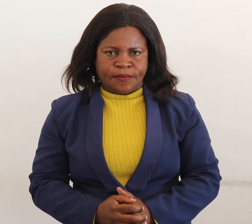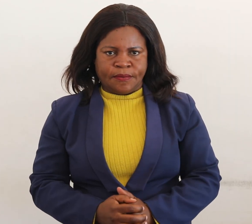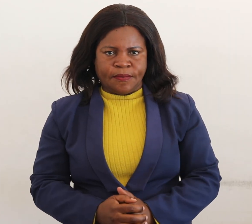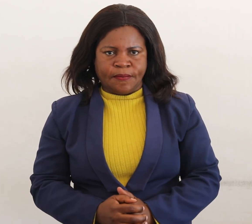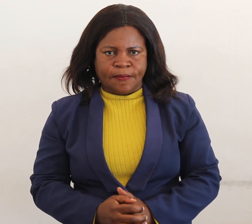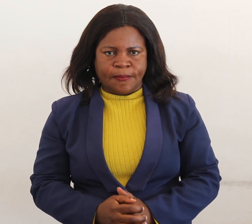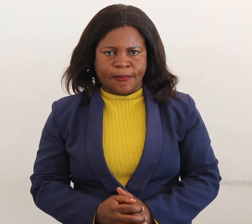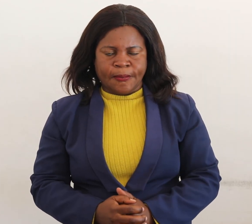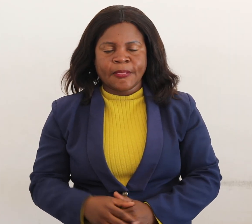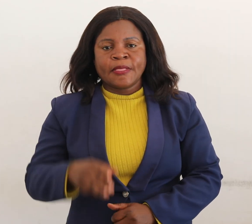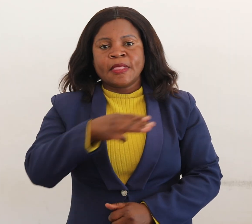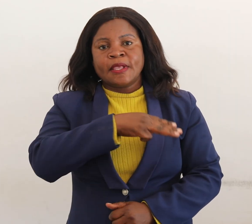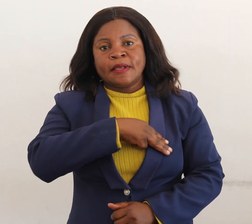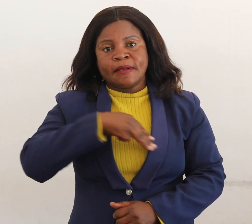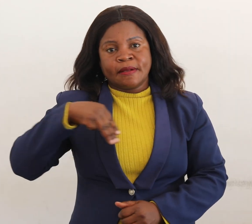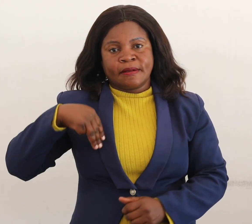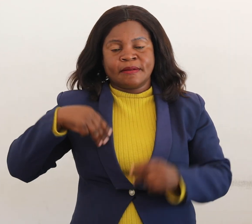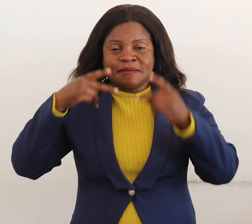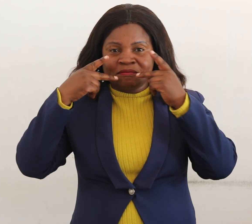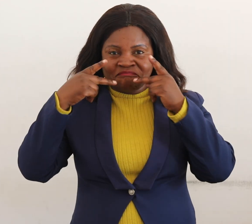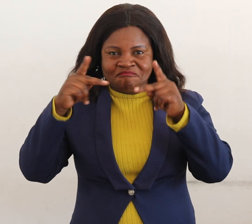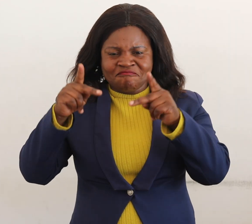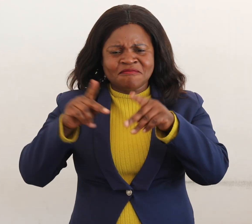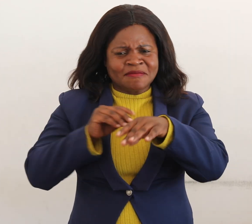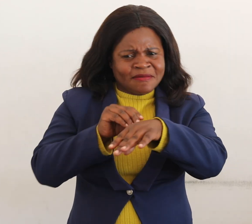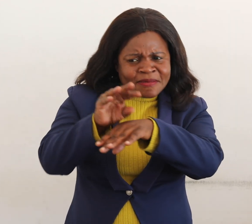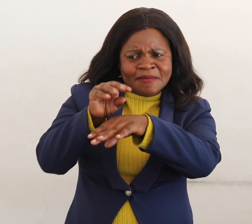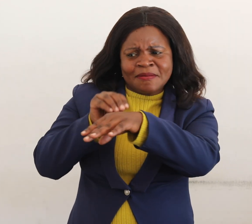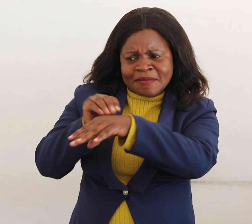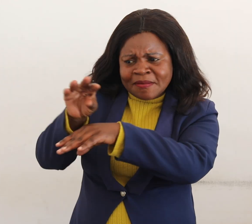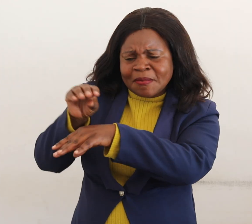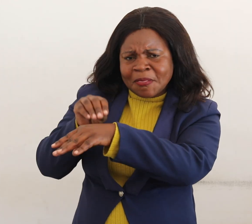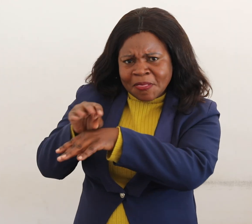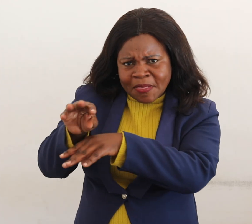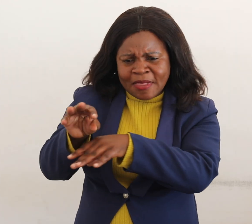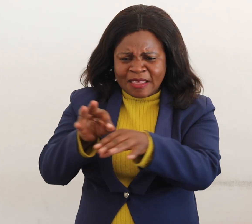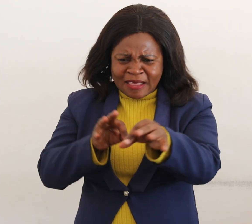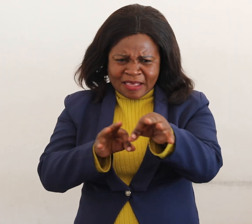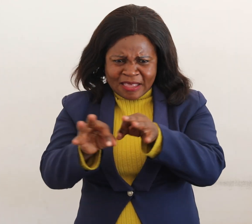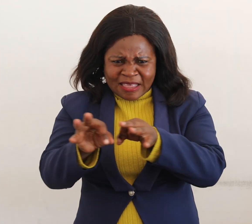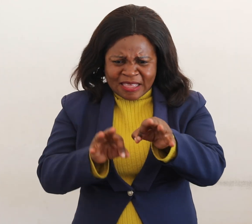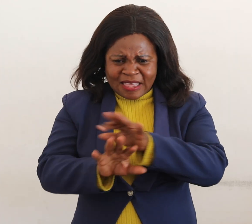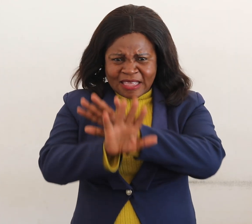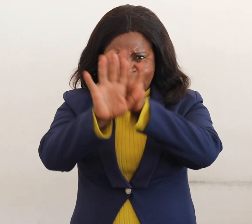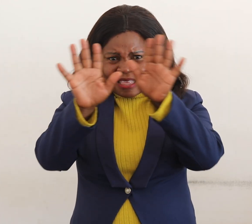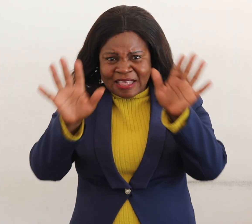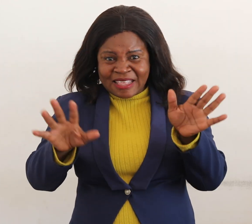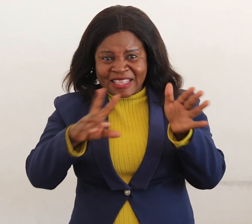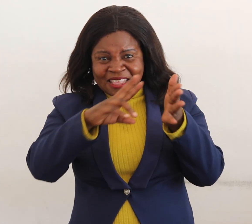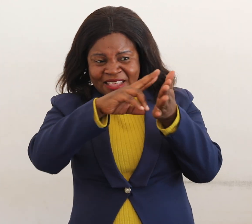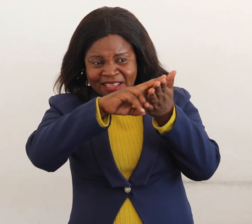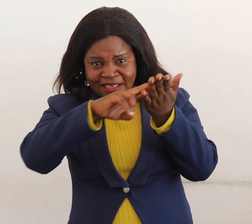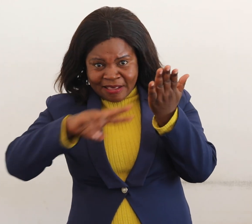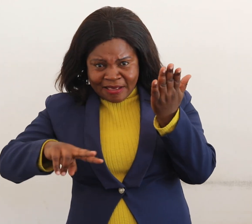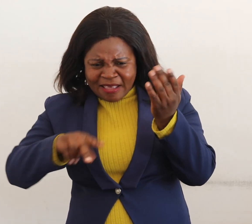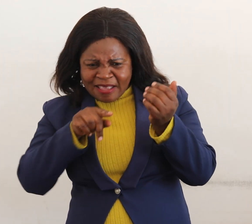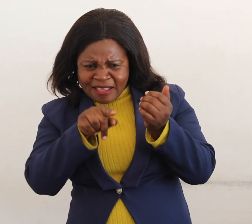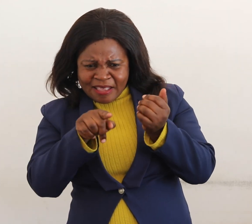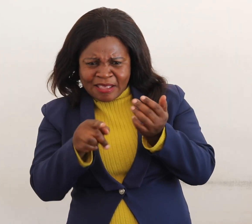Members of the public are advised that simplified version is intended solely as an